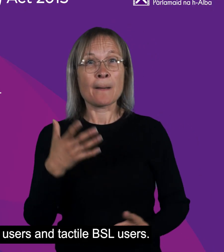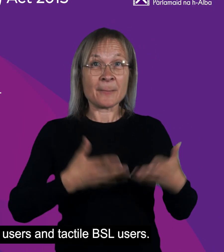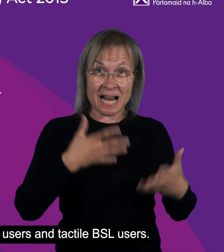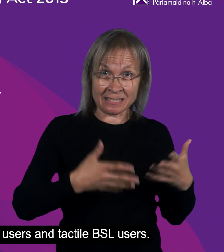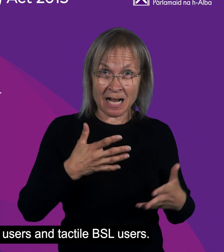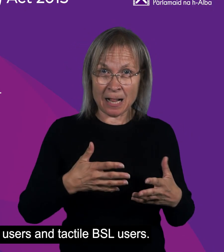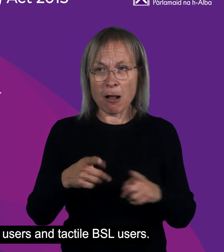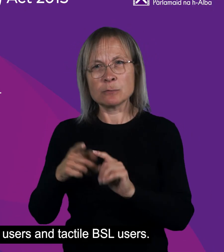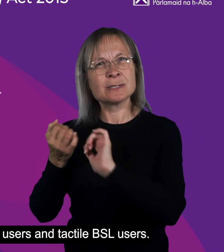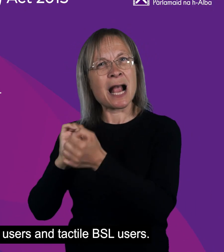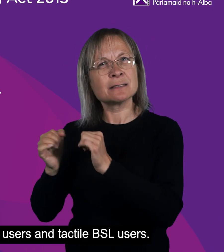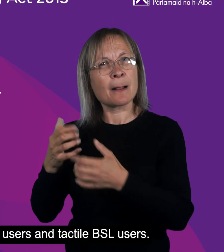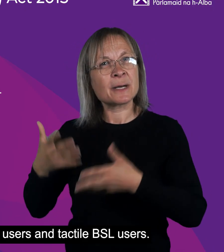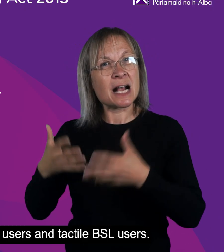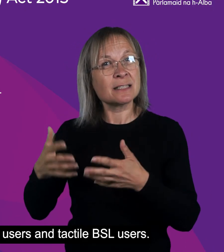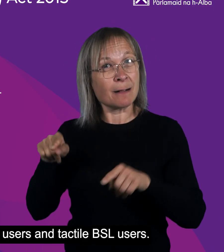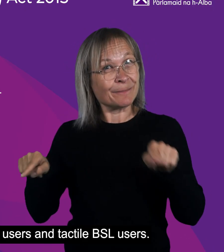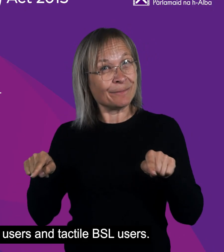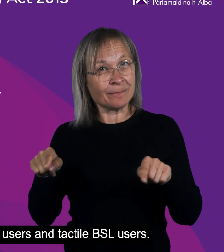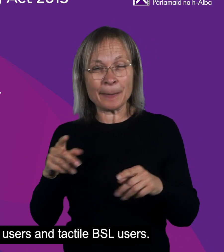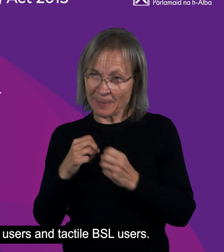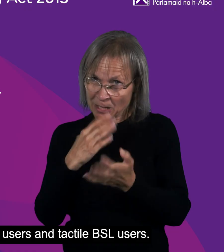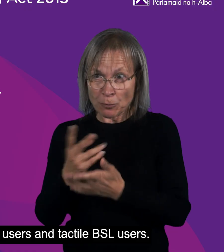ensuring equal respect for BSL users and tactile